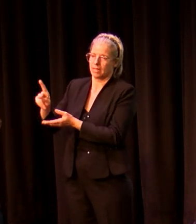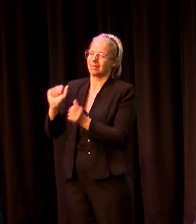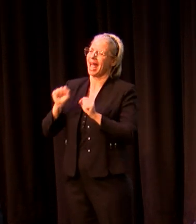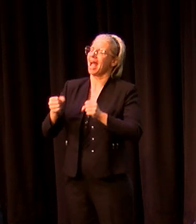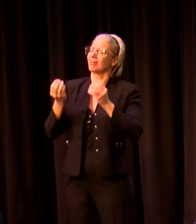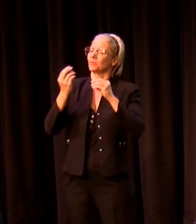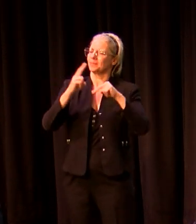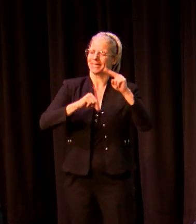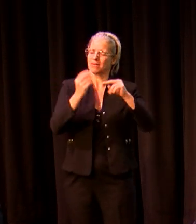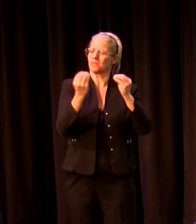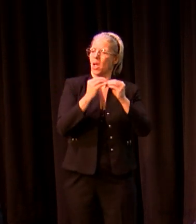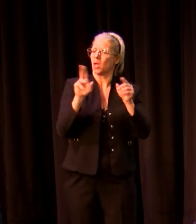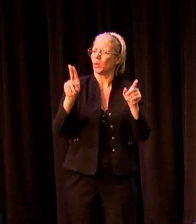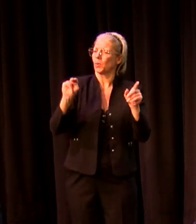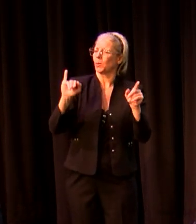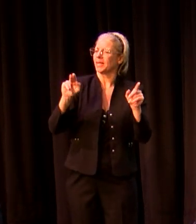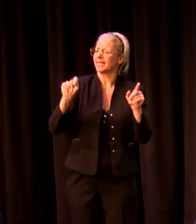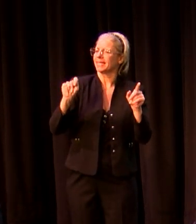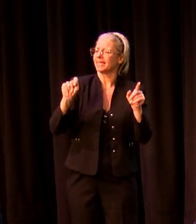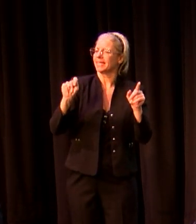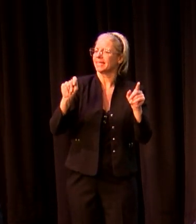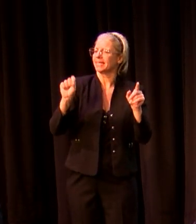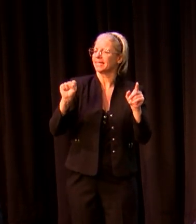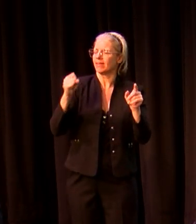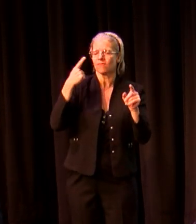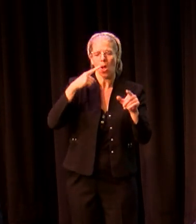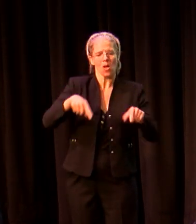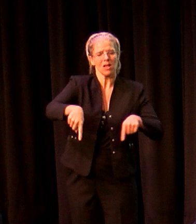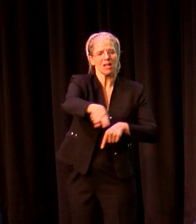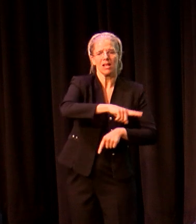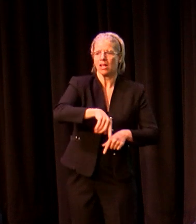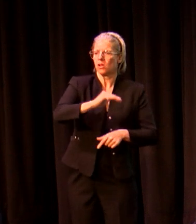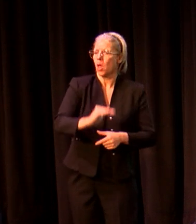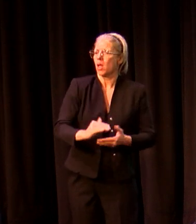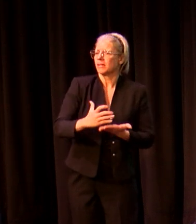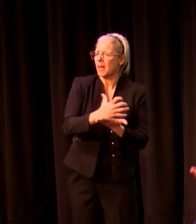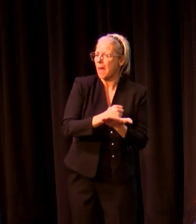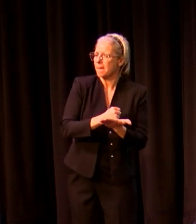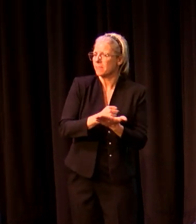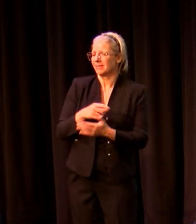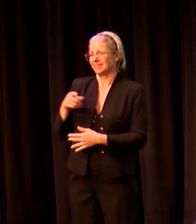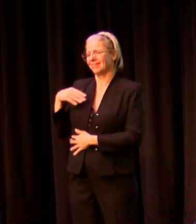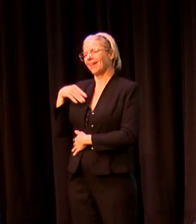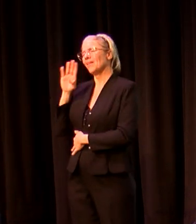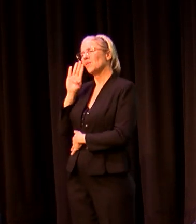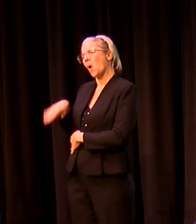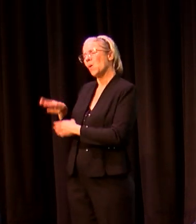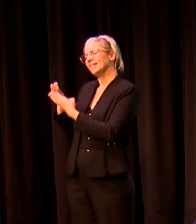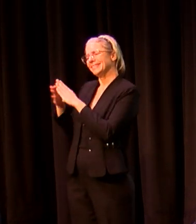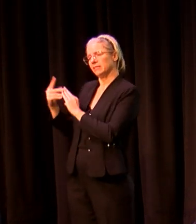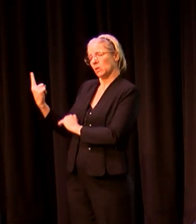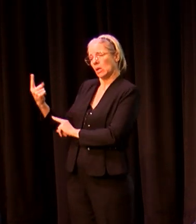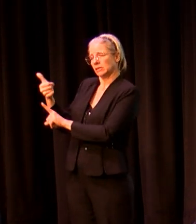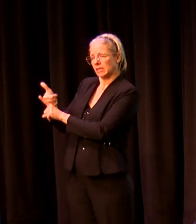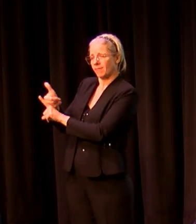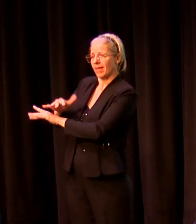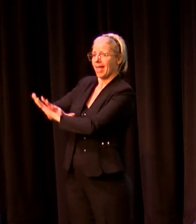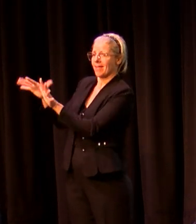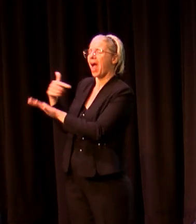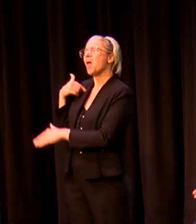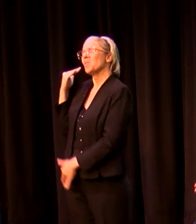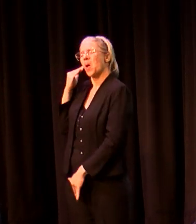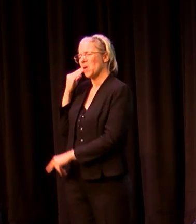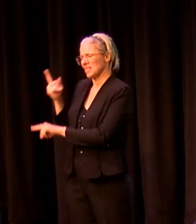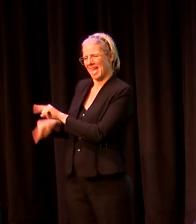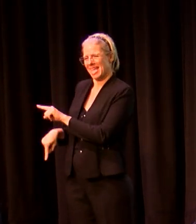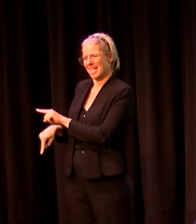less money. I think that's obviously something that the city probably can't do on its own, but maybe we can start talking with our state reps and see if we can